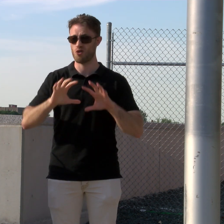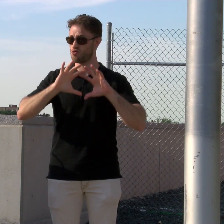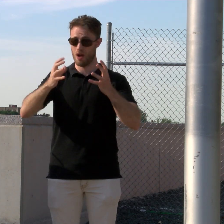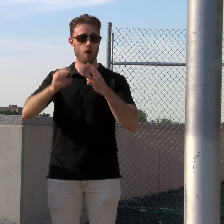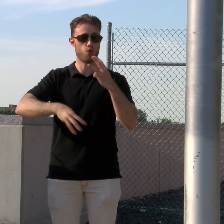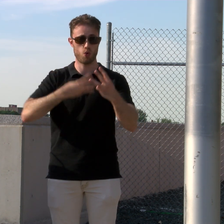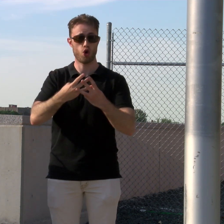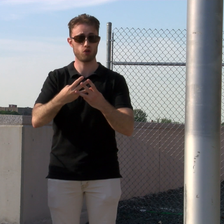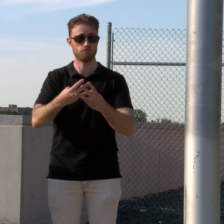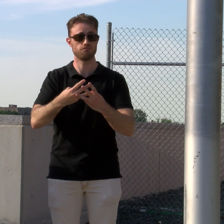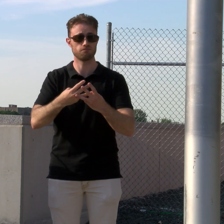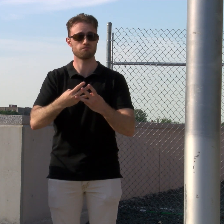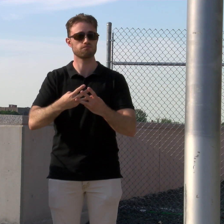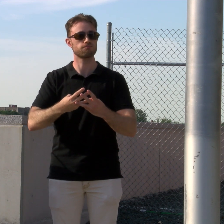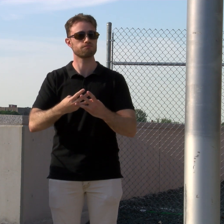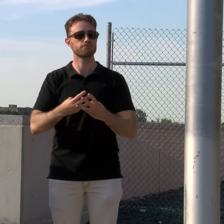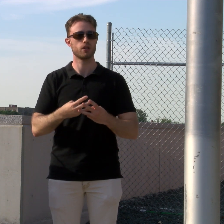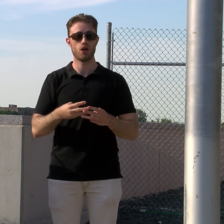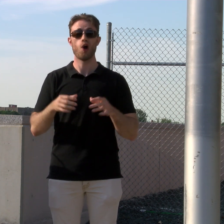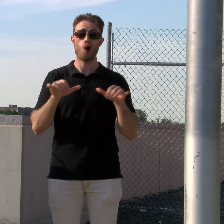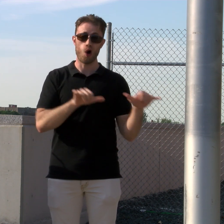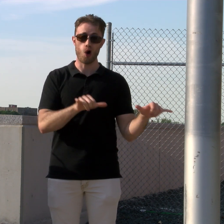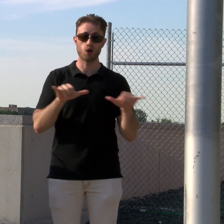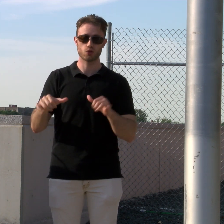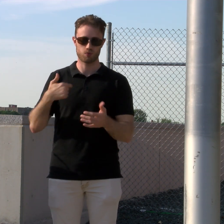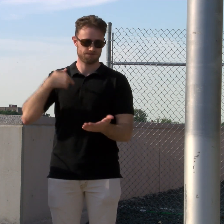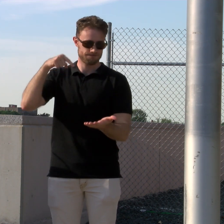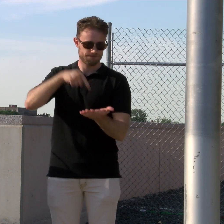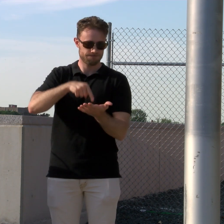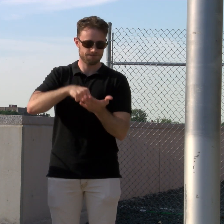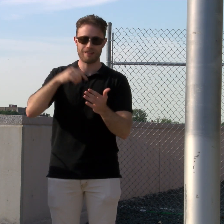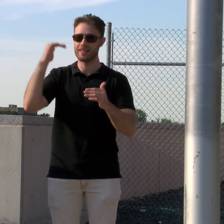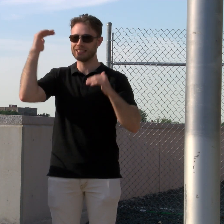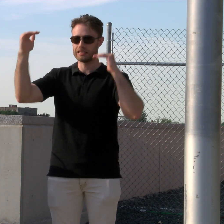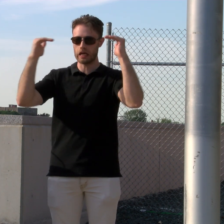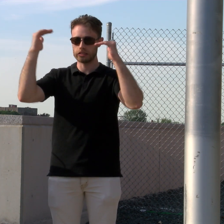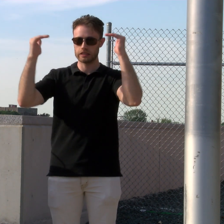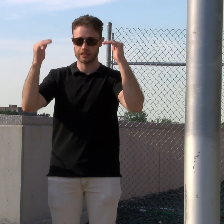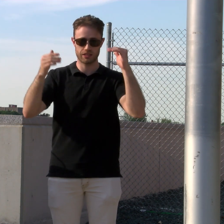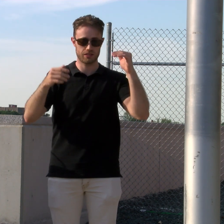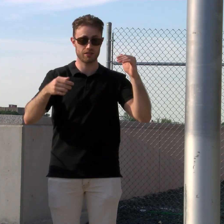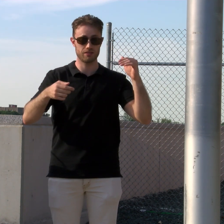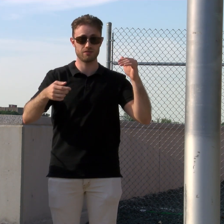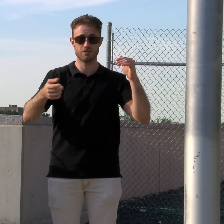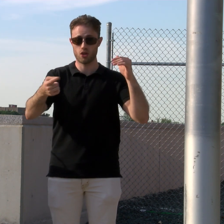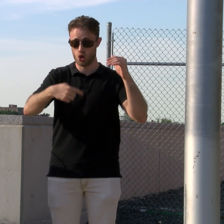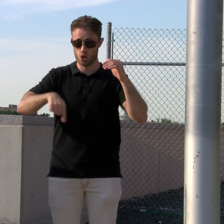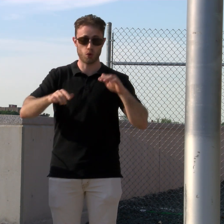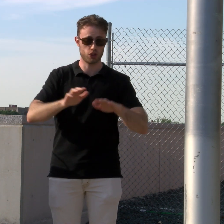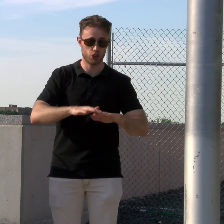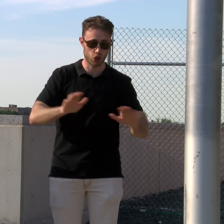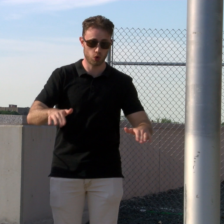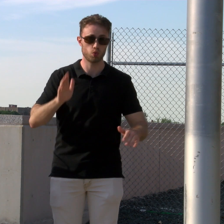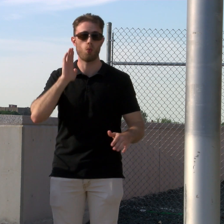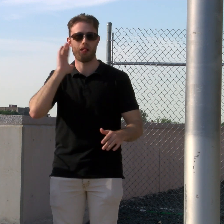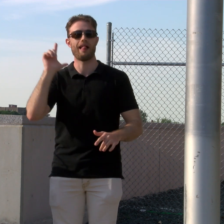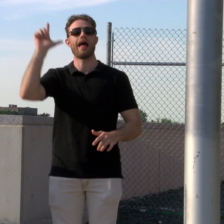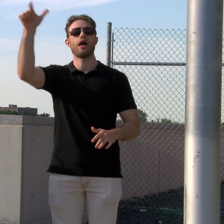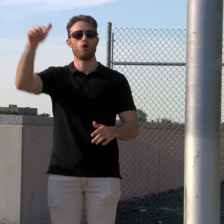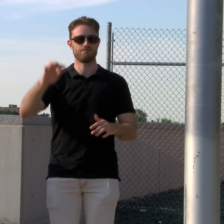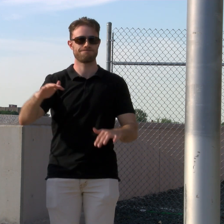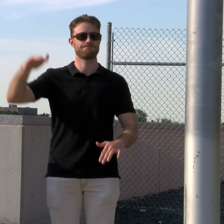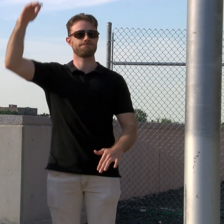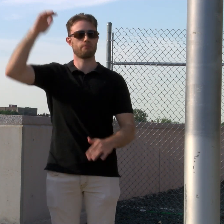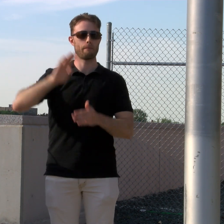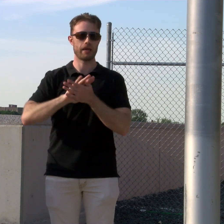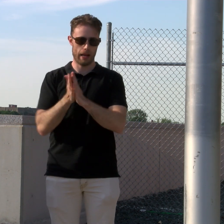around the world. We are also beholden to the adults that those children have and will become.